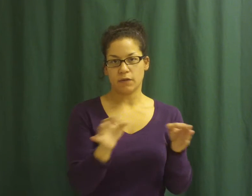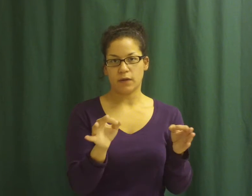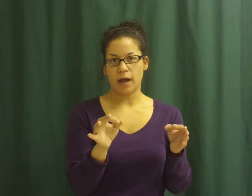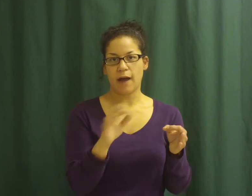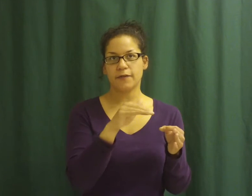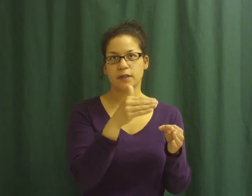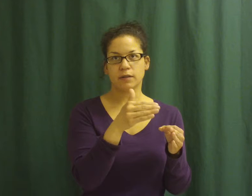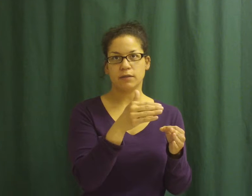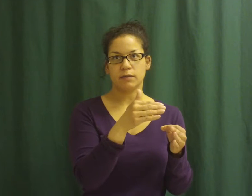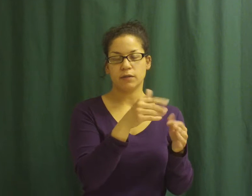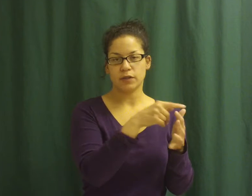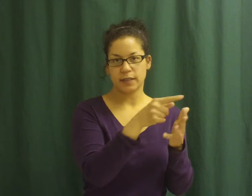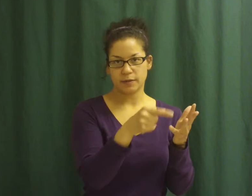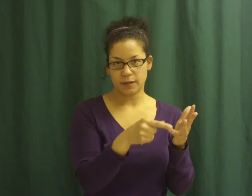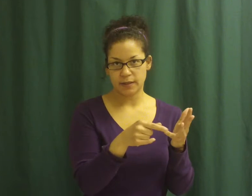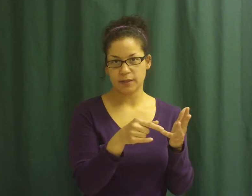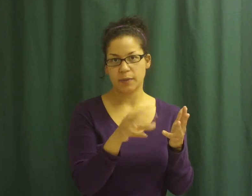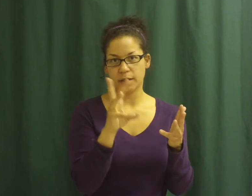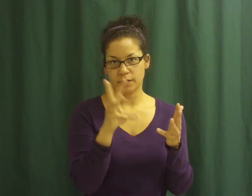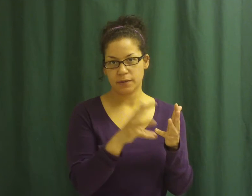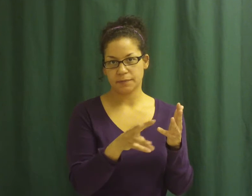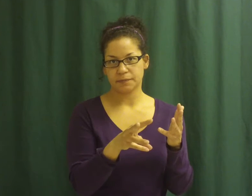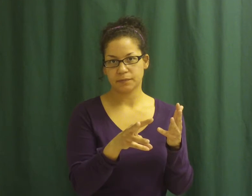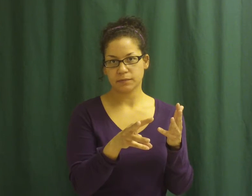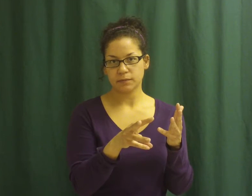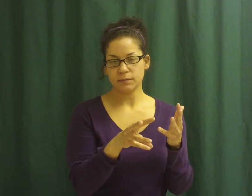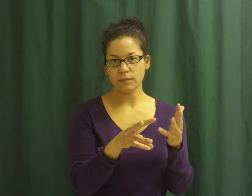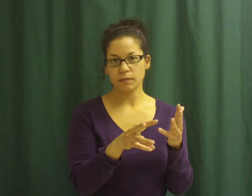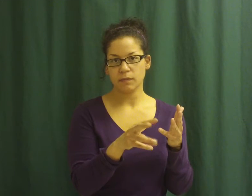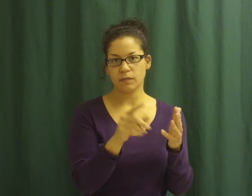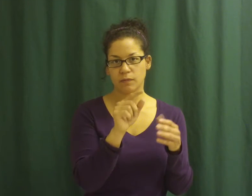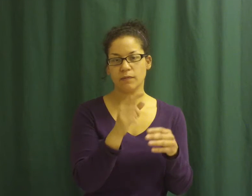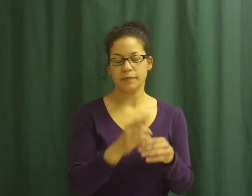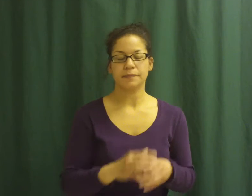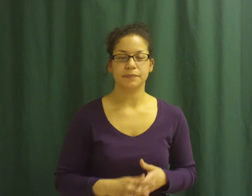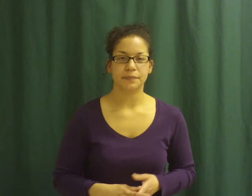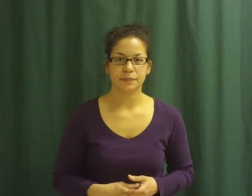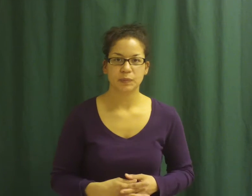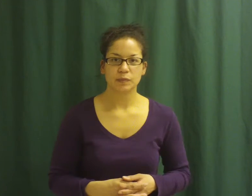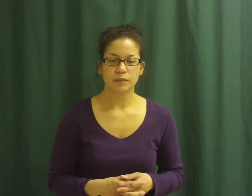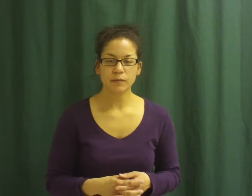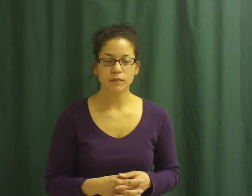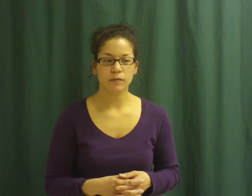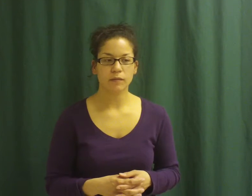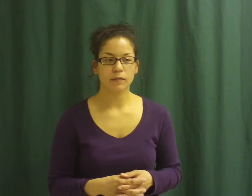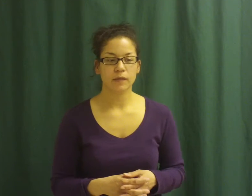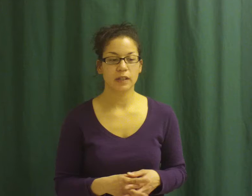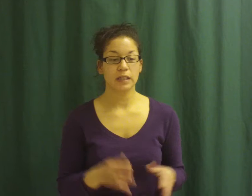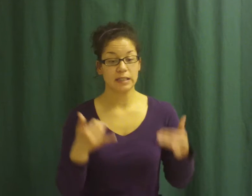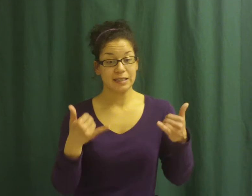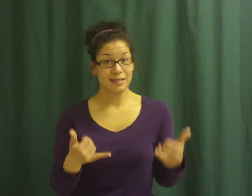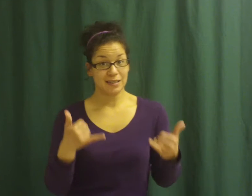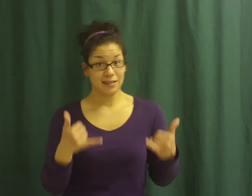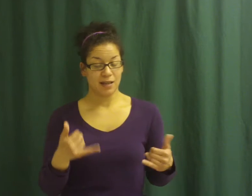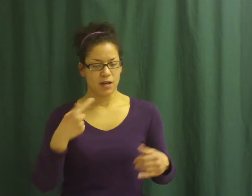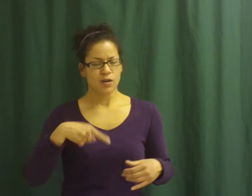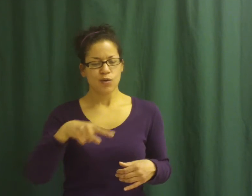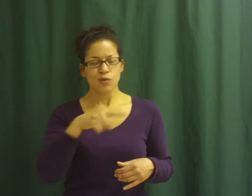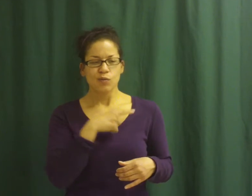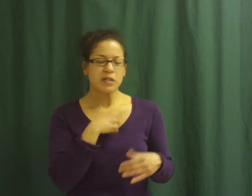over after the 6 pillars? We today speak of caring where